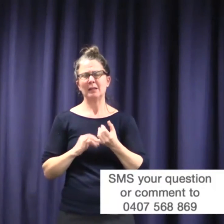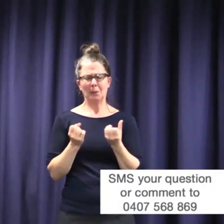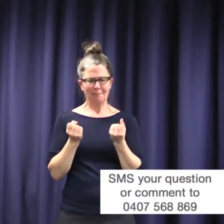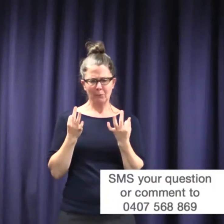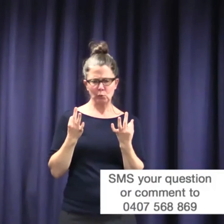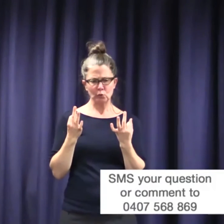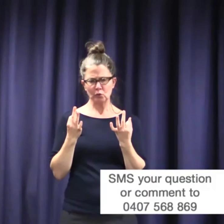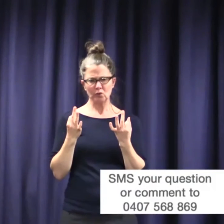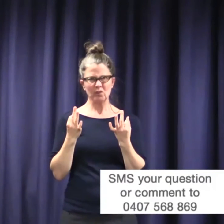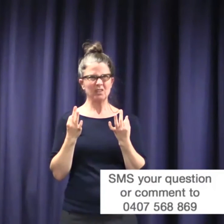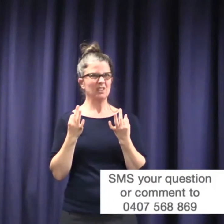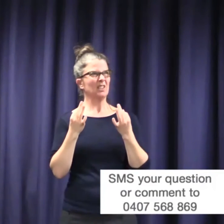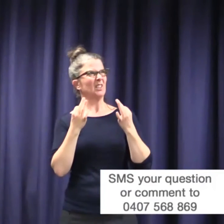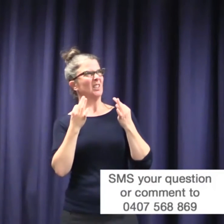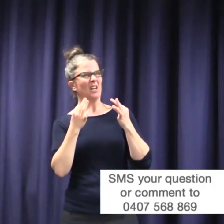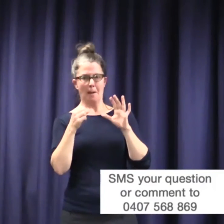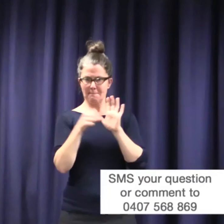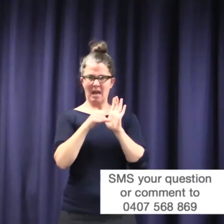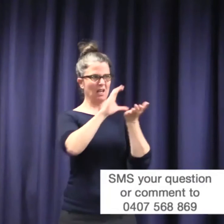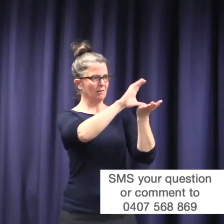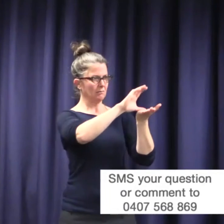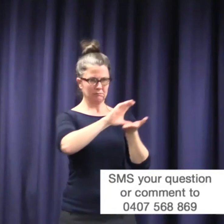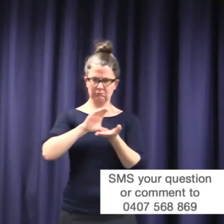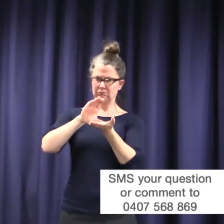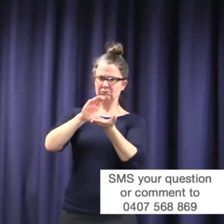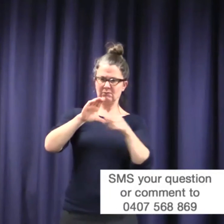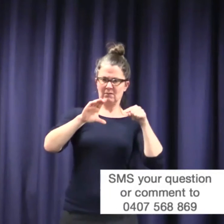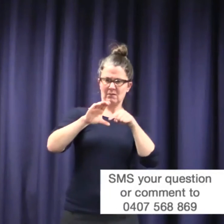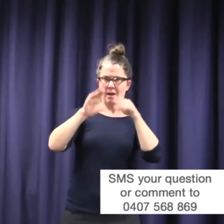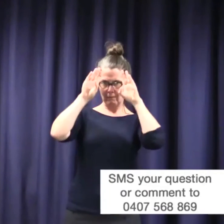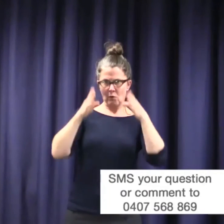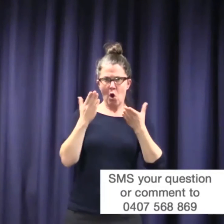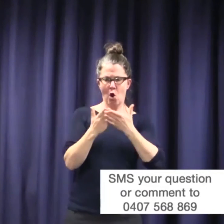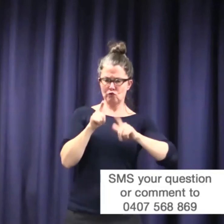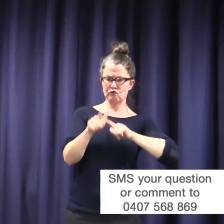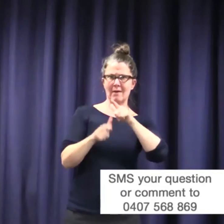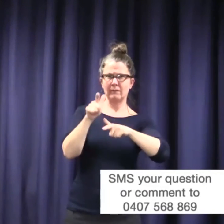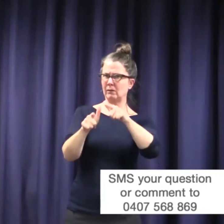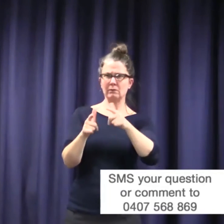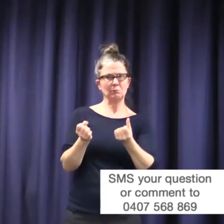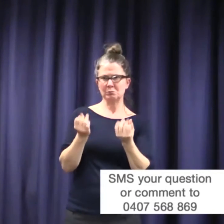clear allocation for travel payments. And if there are